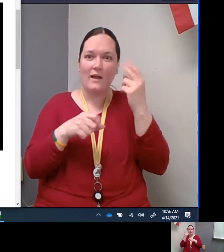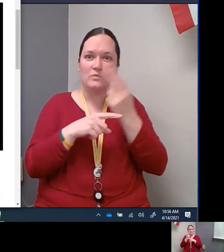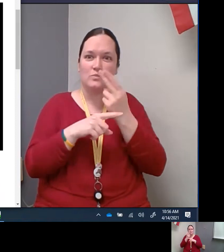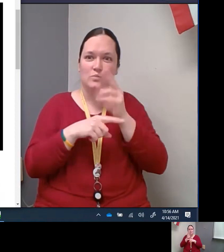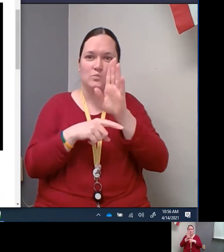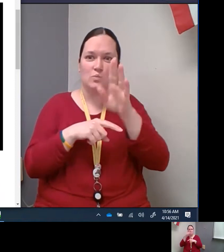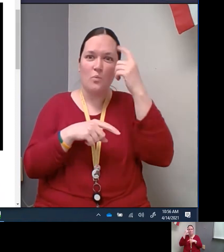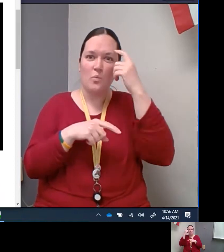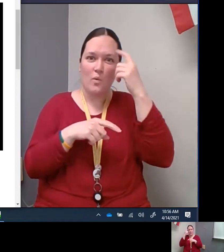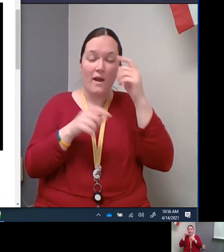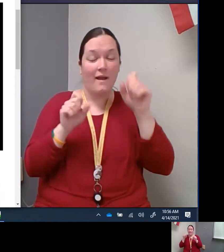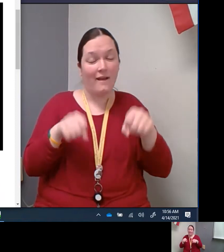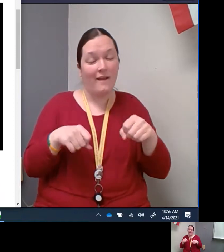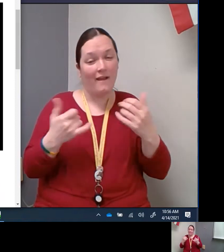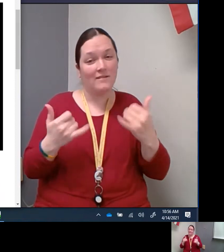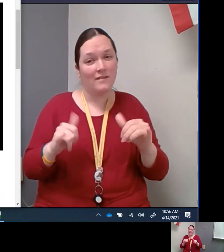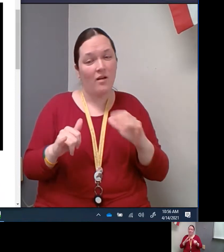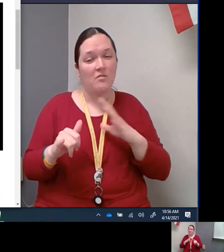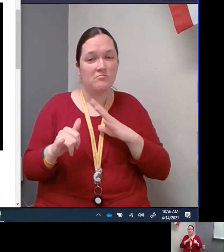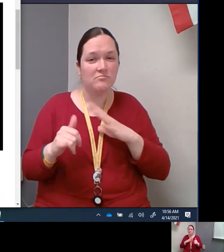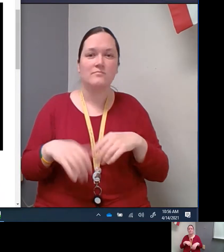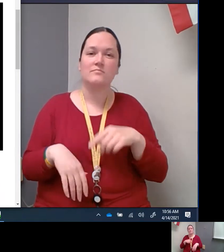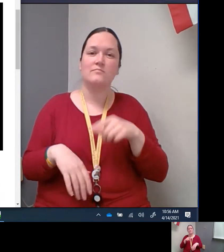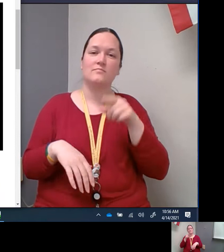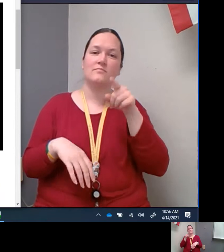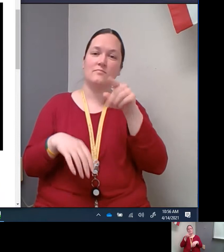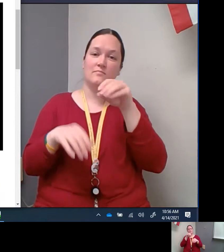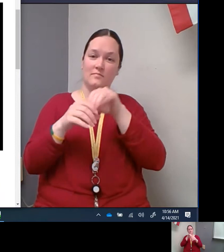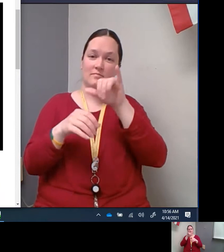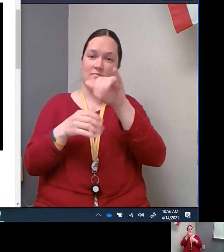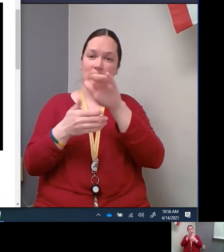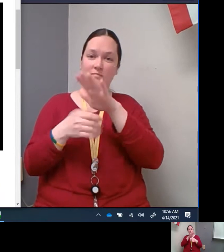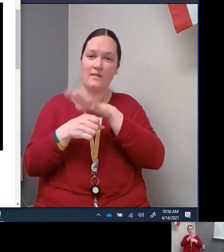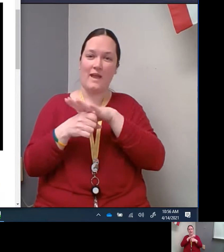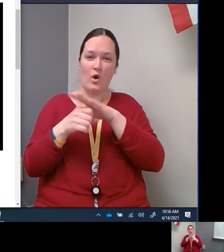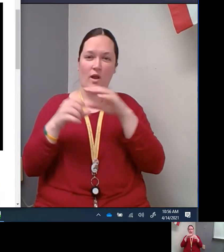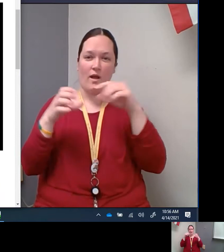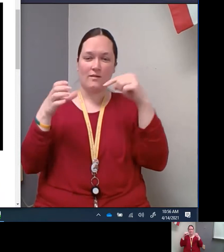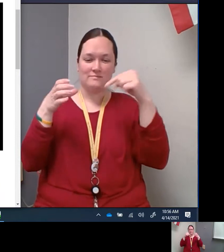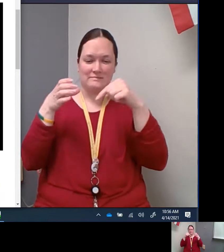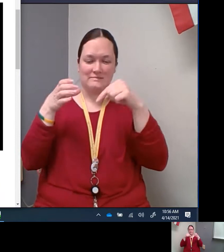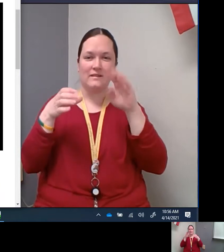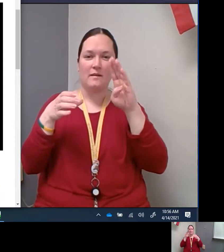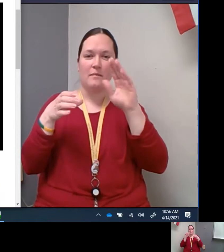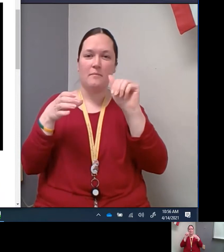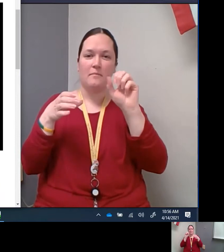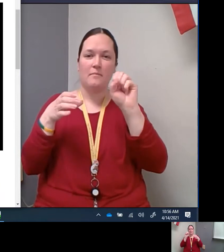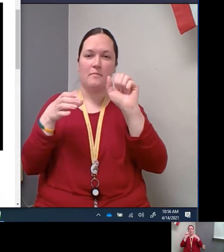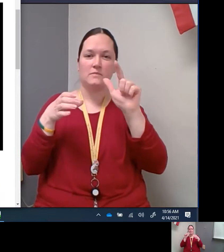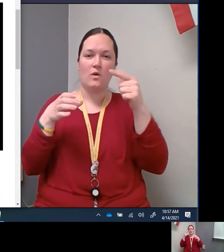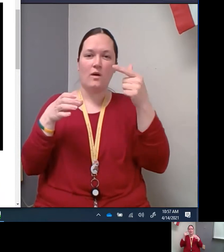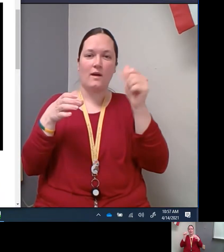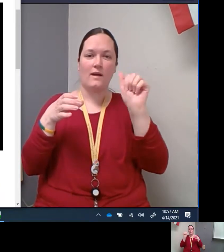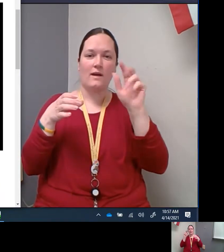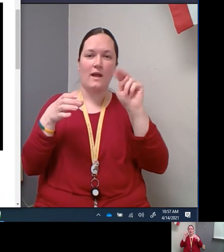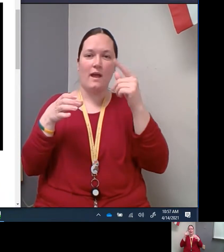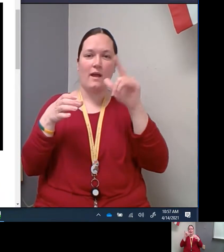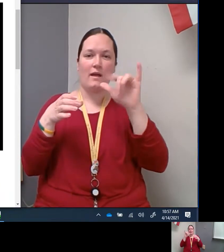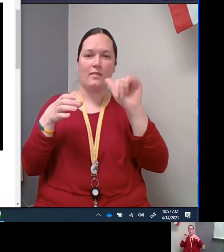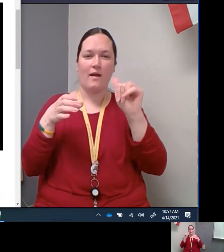brain. Now, if we were to go right below the corpus callosum, we get into this area called the basal ganglia, and it's made up of a bunch of nuclei.